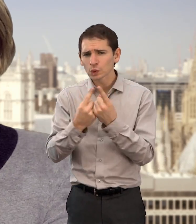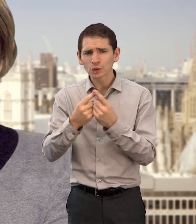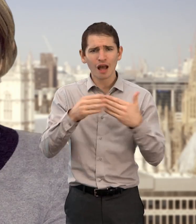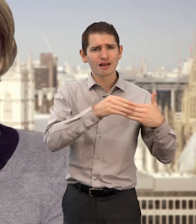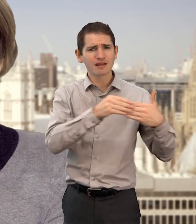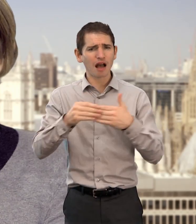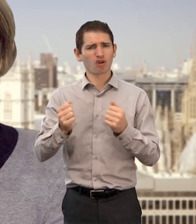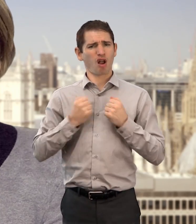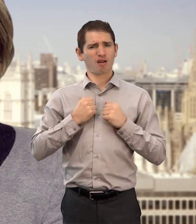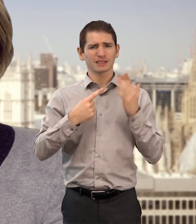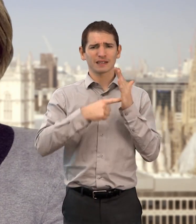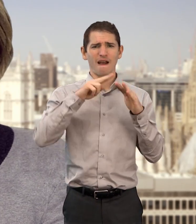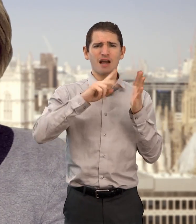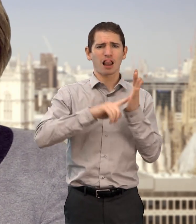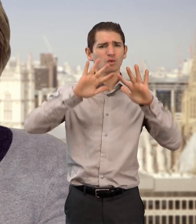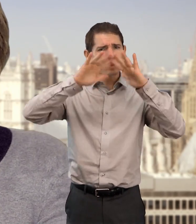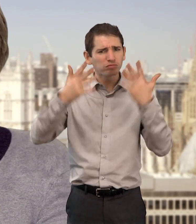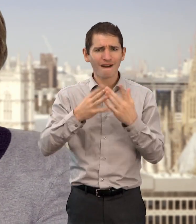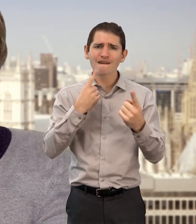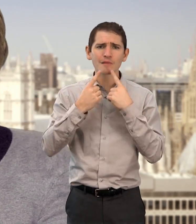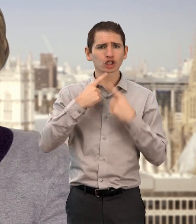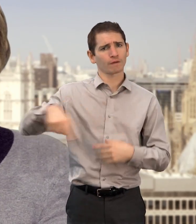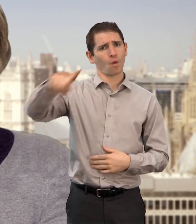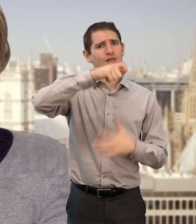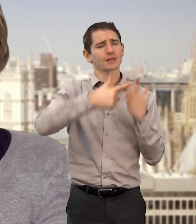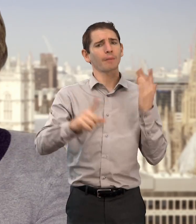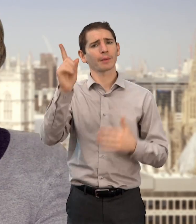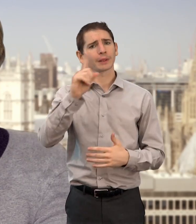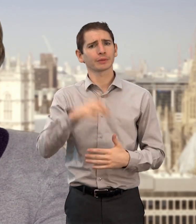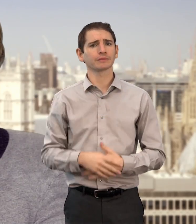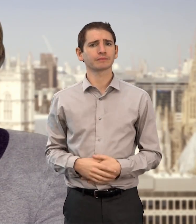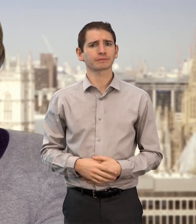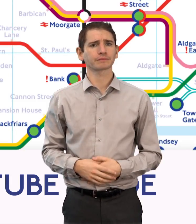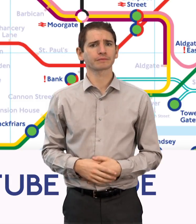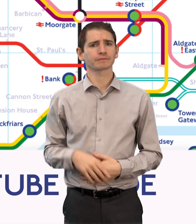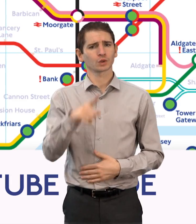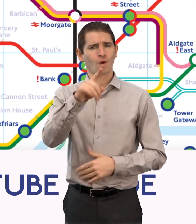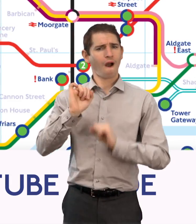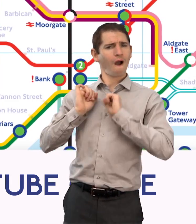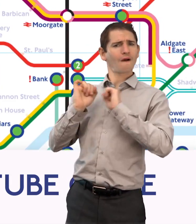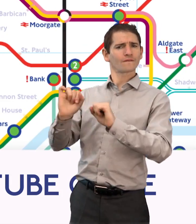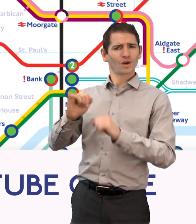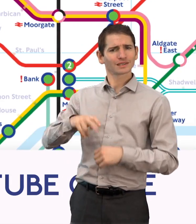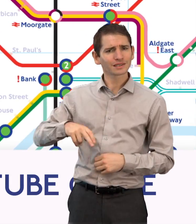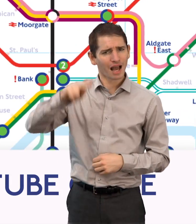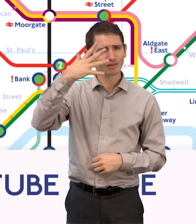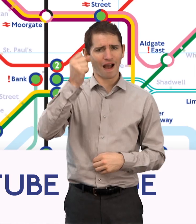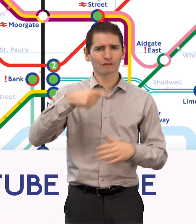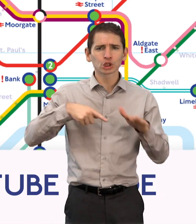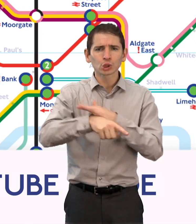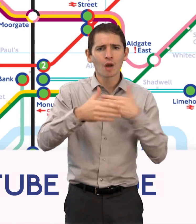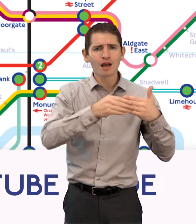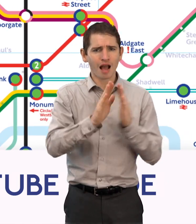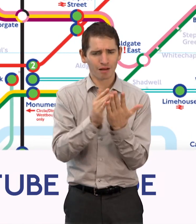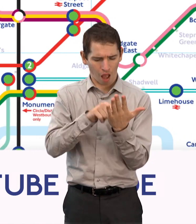There are also tools and guides on TfL's website with information for disabled people. The Avoiding Stairs Tube